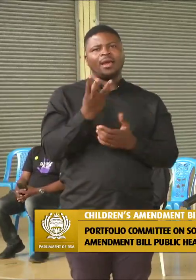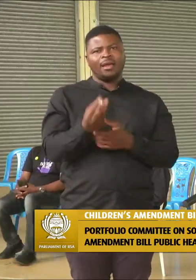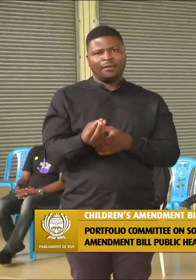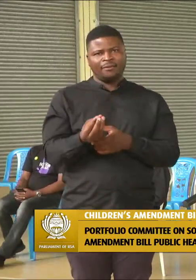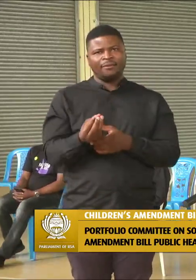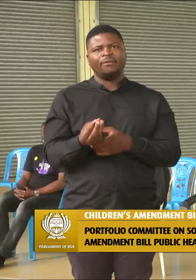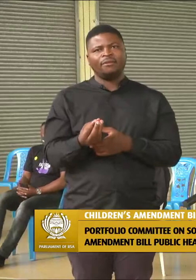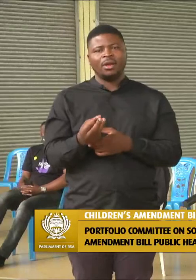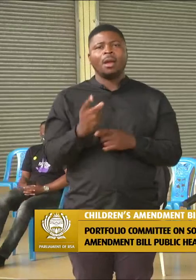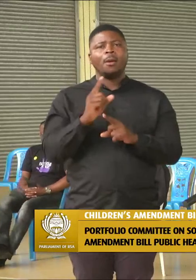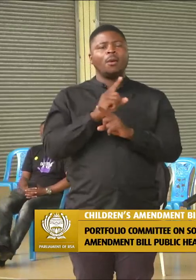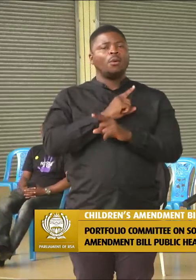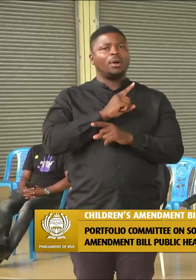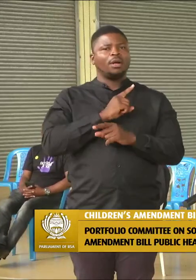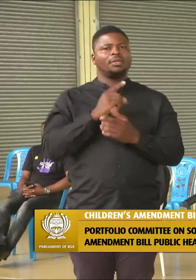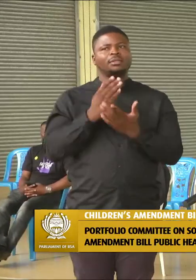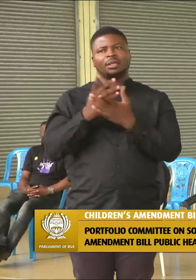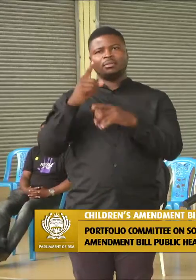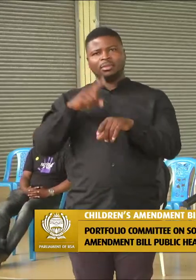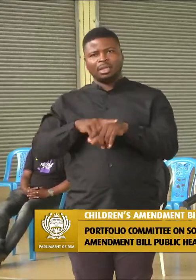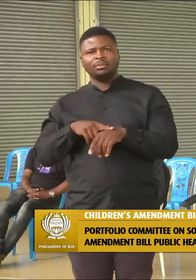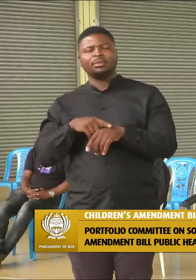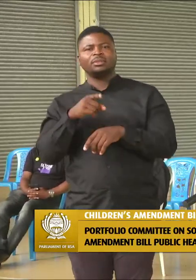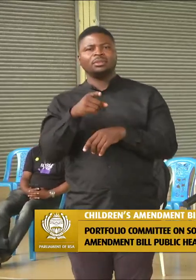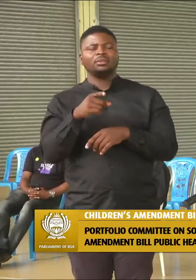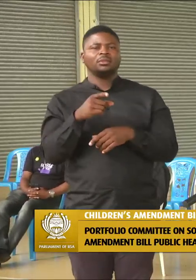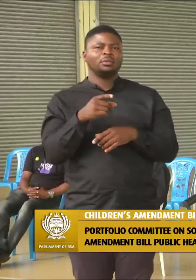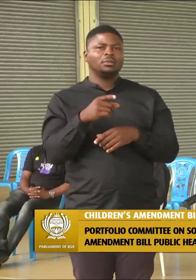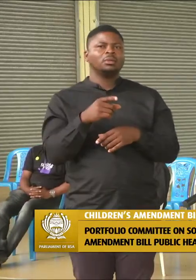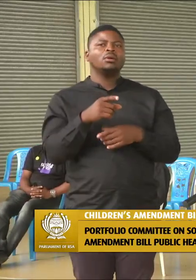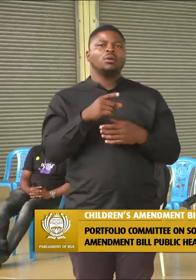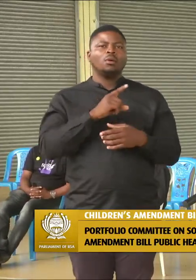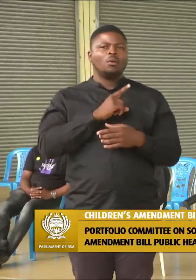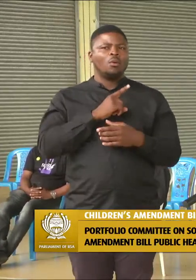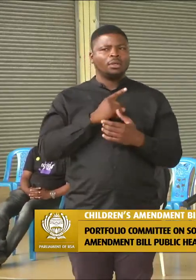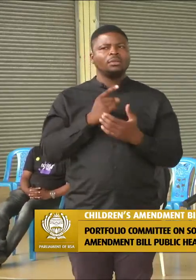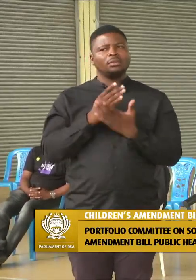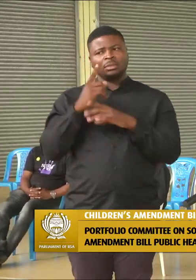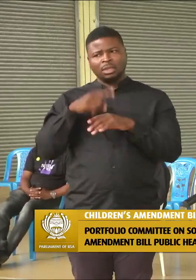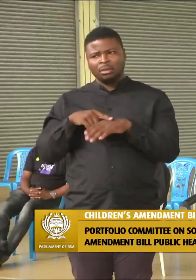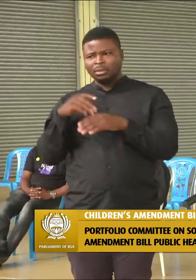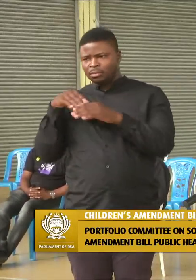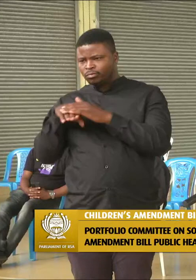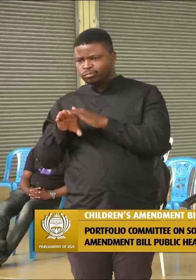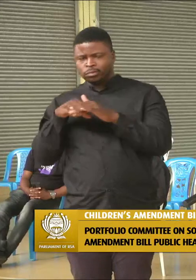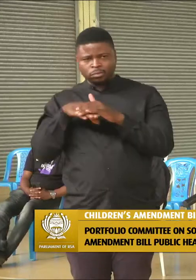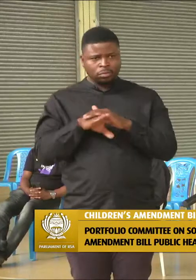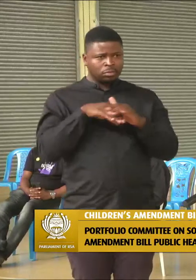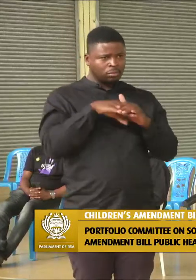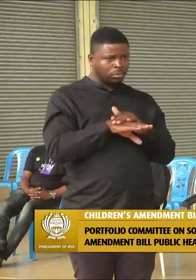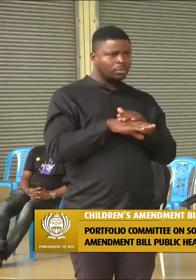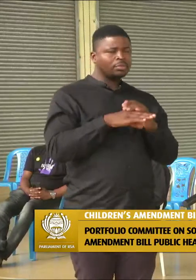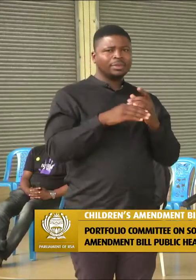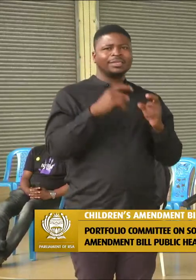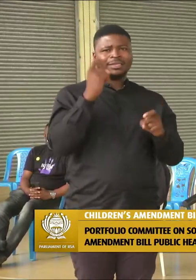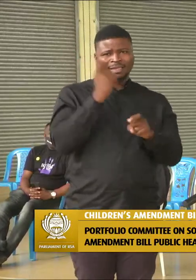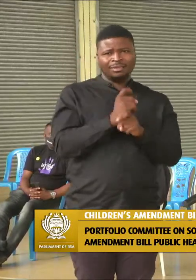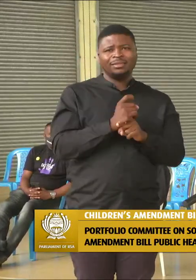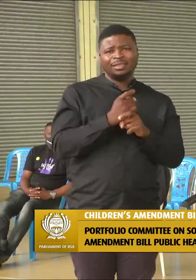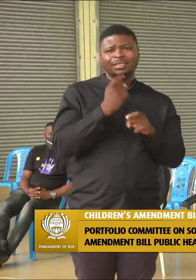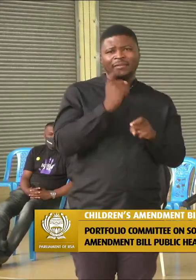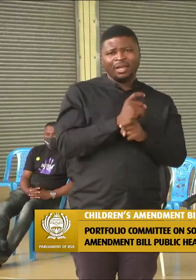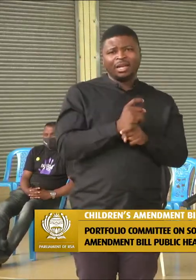workers because sometimes it becomes not easy for them to attend to psychosocial support that is